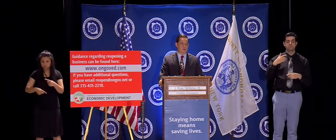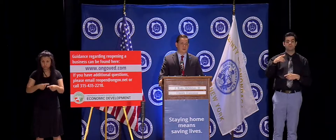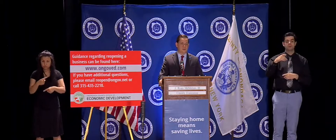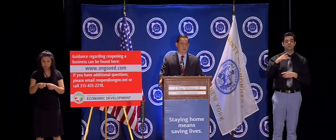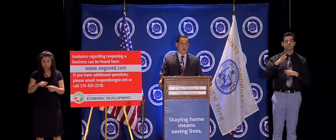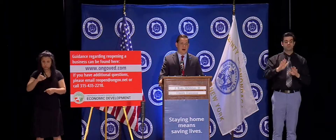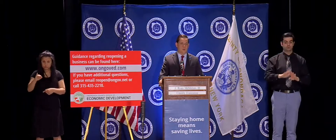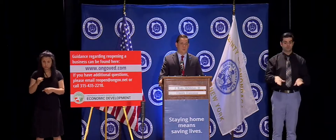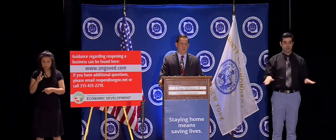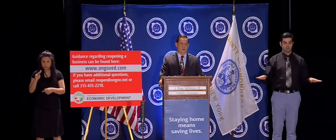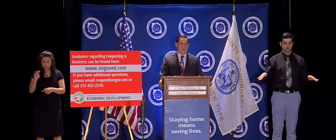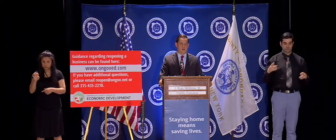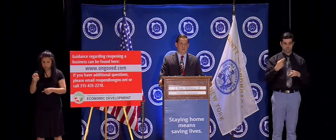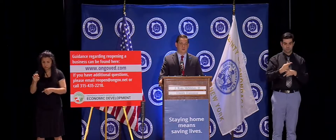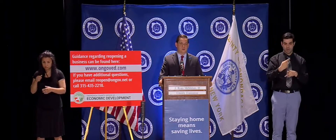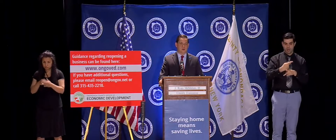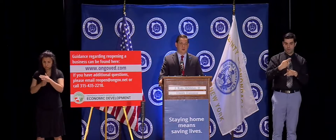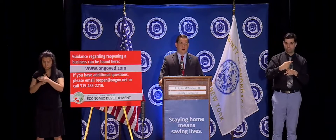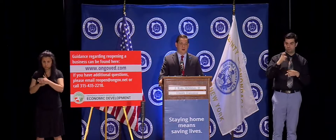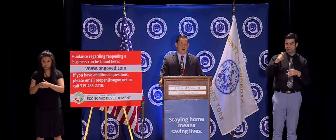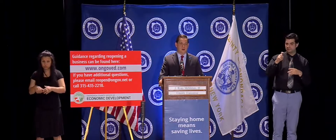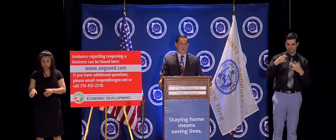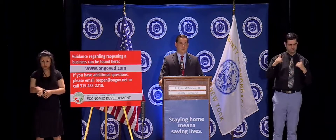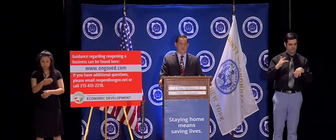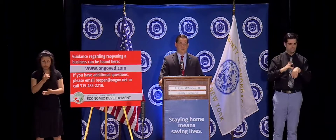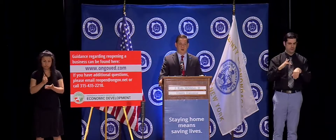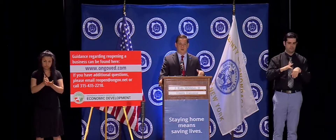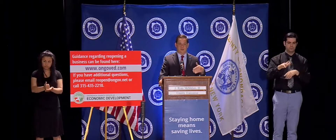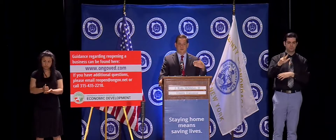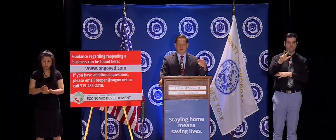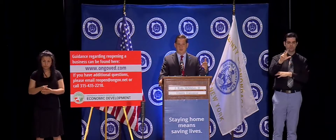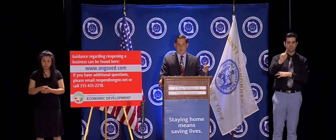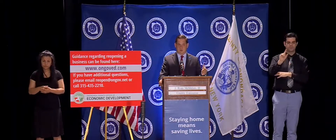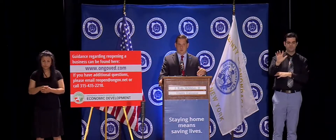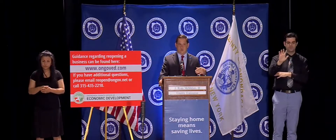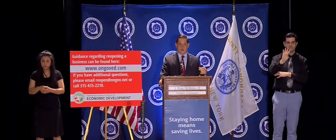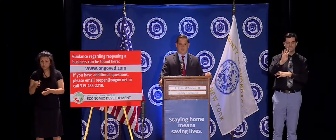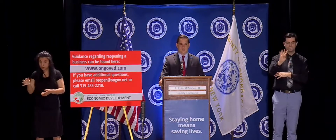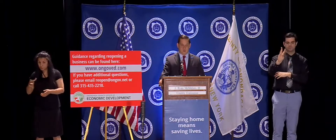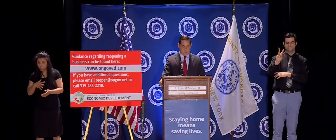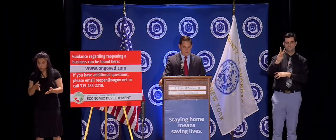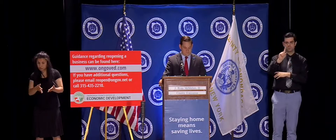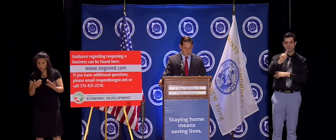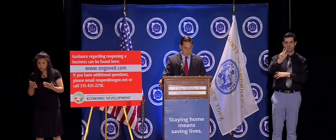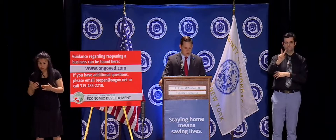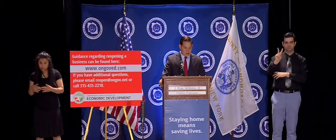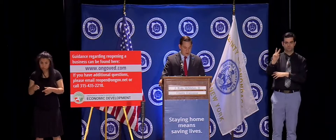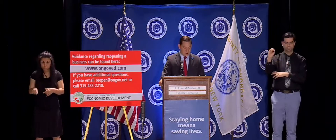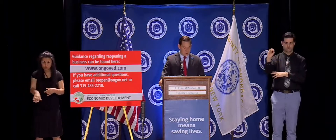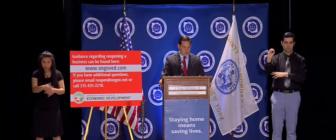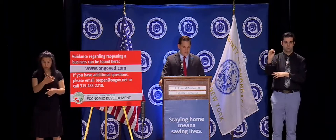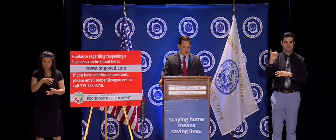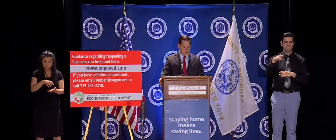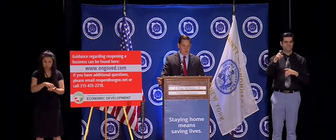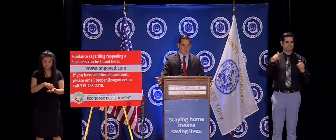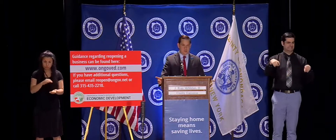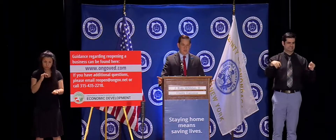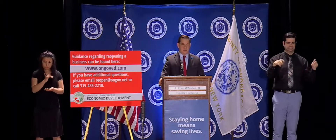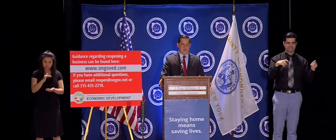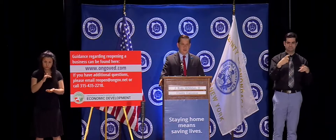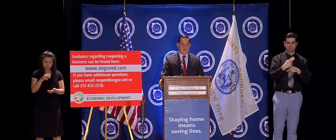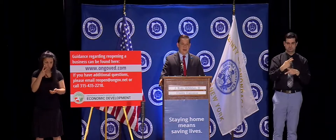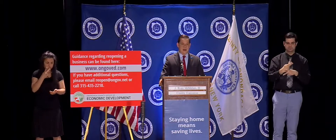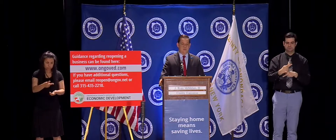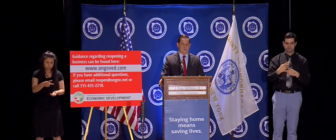June. This will help related to restarts in Phase 2, Phase 3. And then